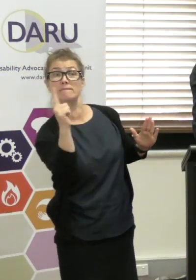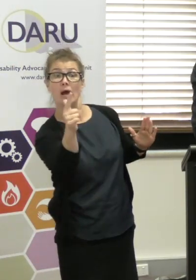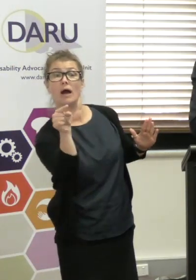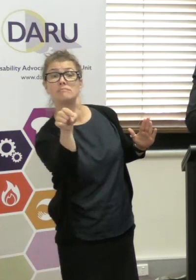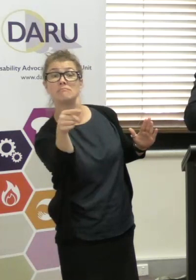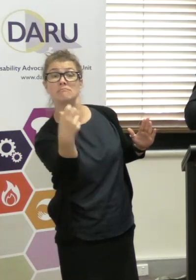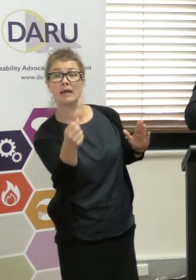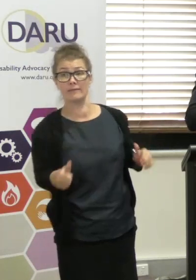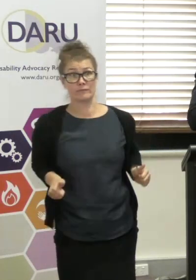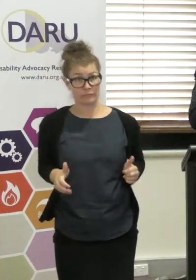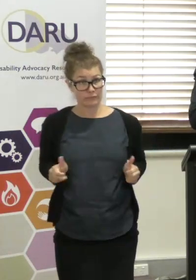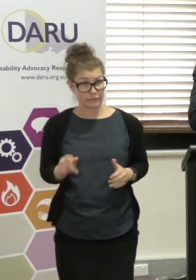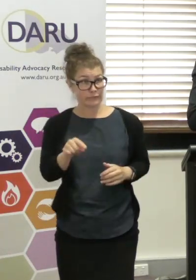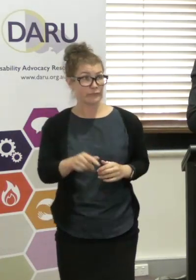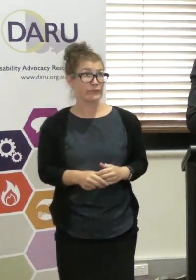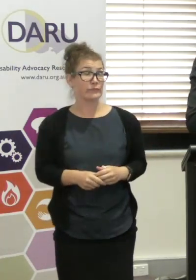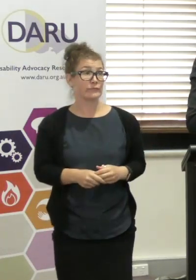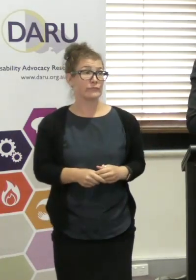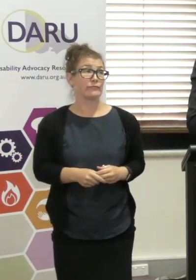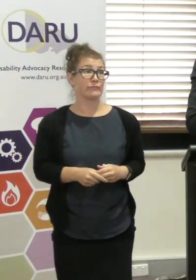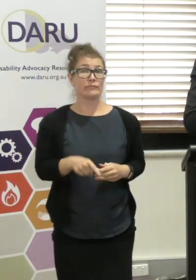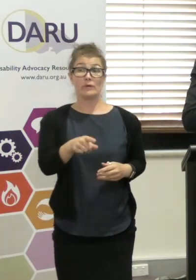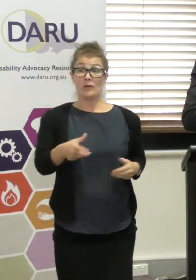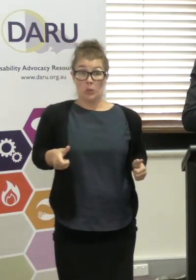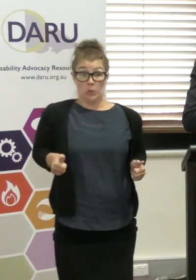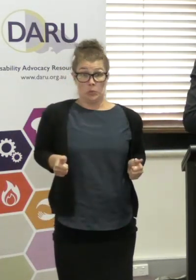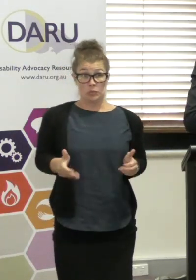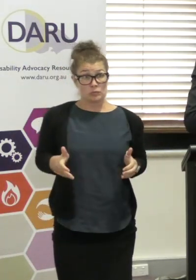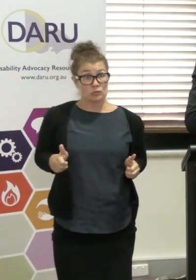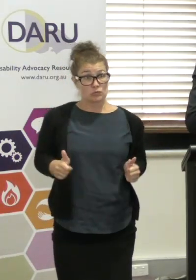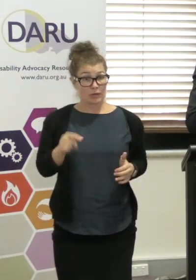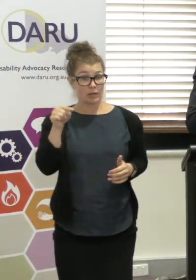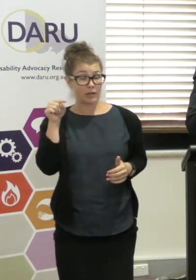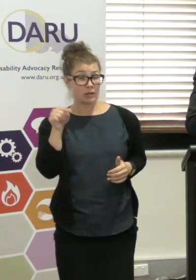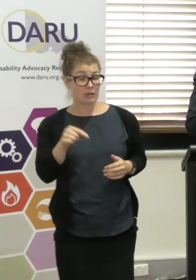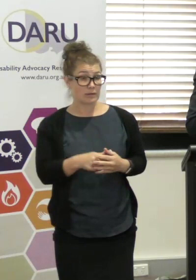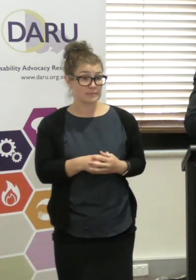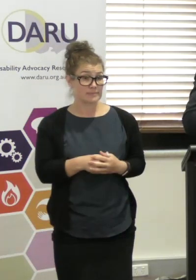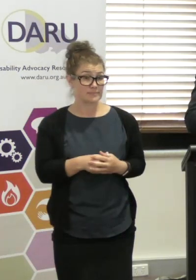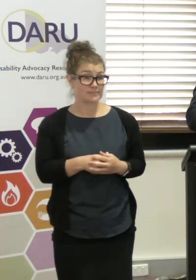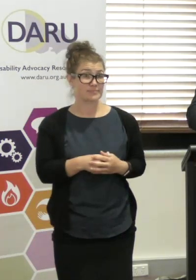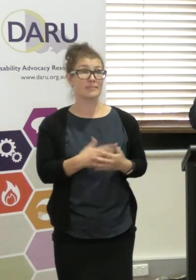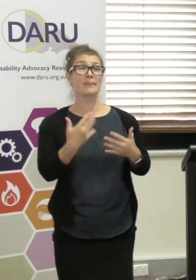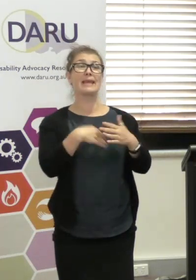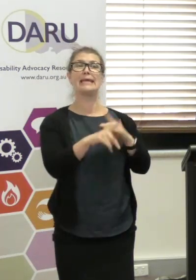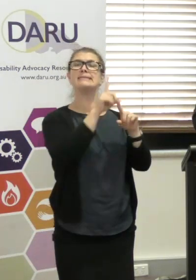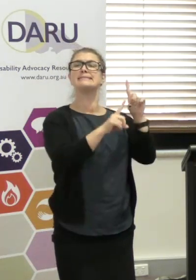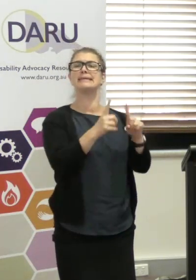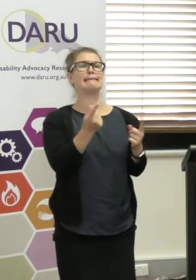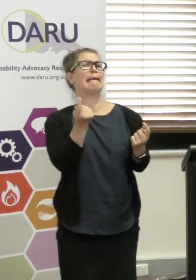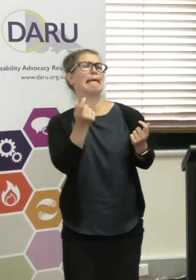And so this wheelchair that you would have, it's in a metropolitan area, it's very light, fold